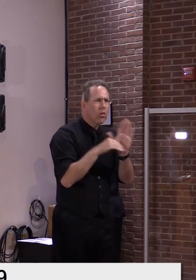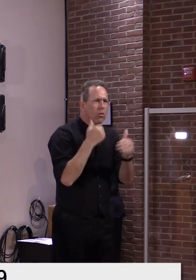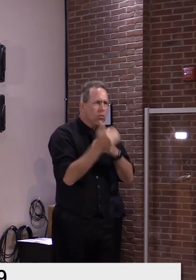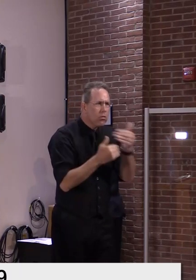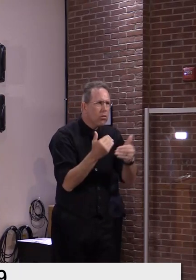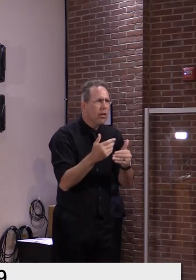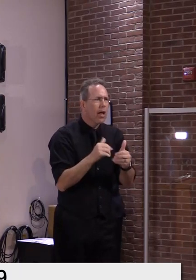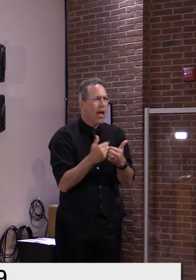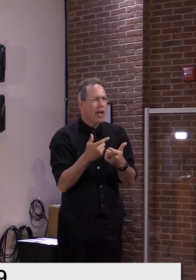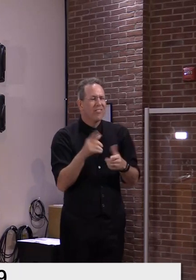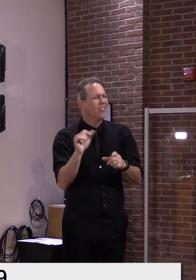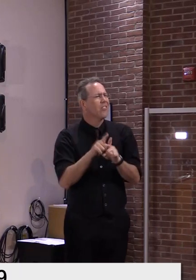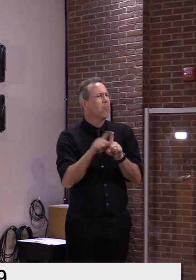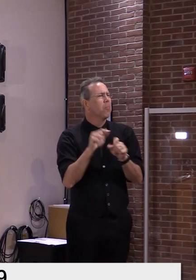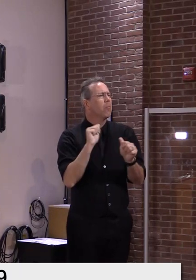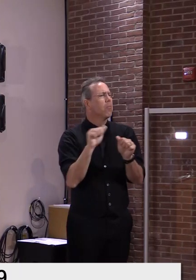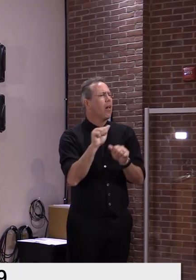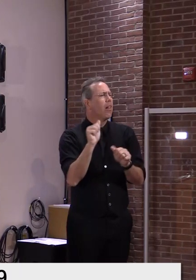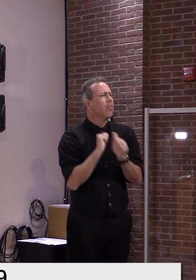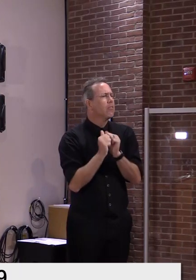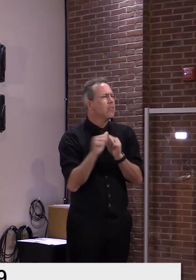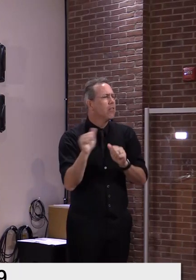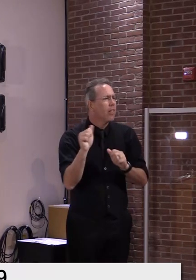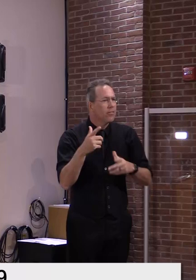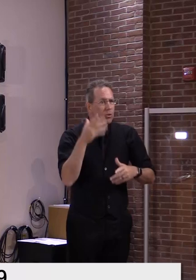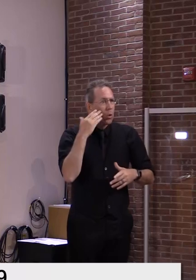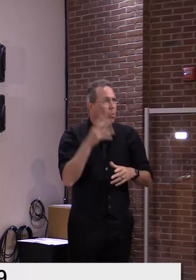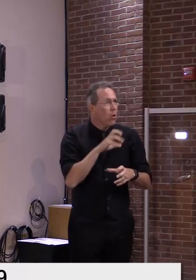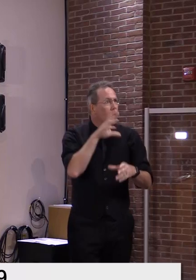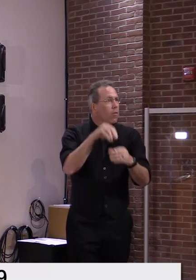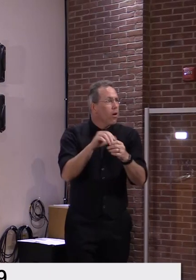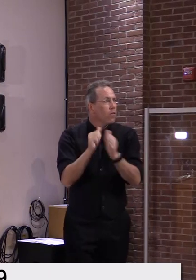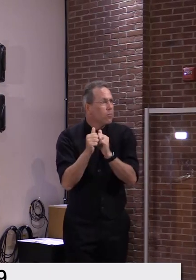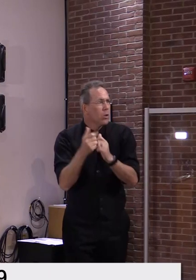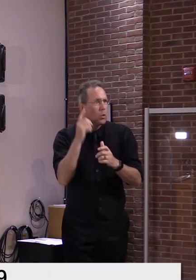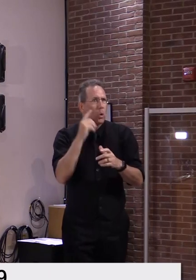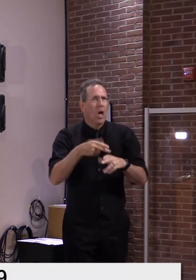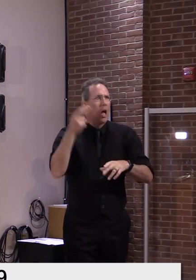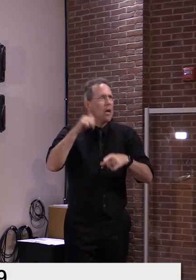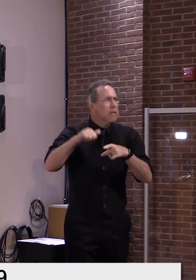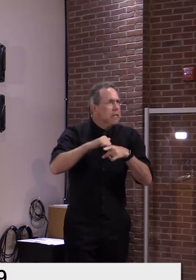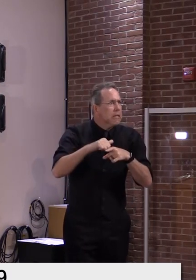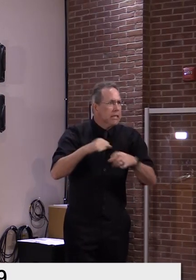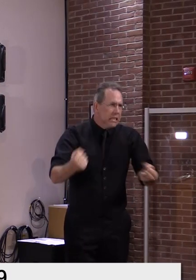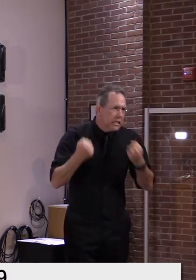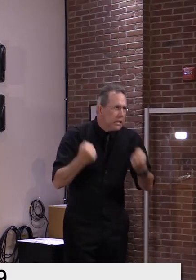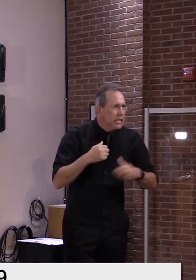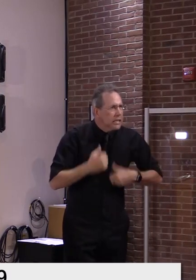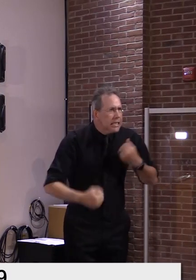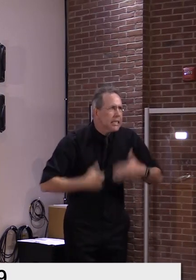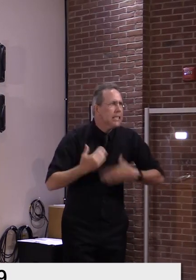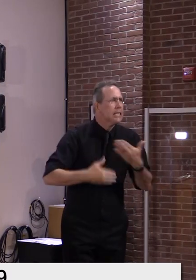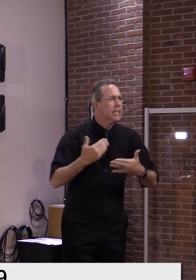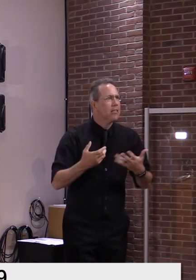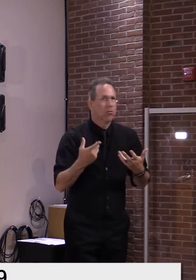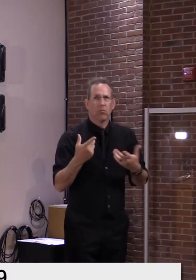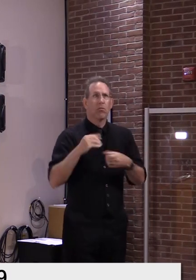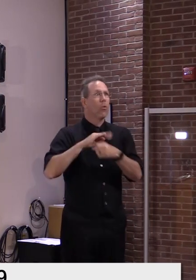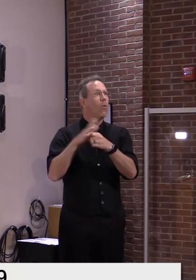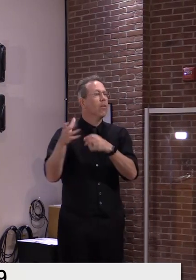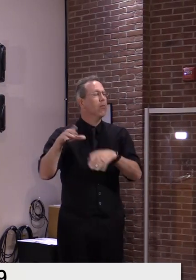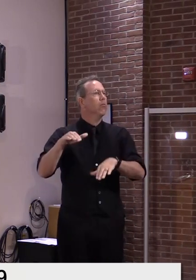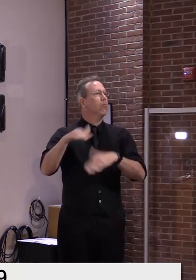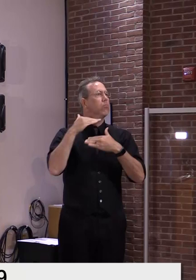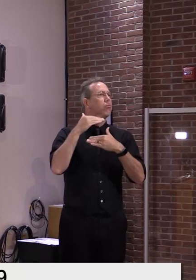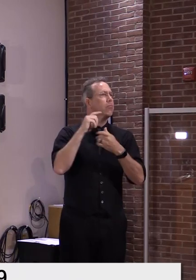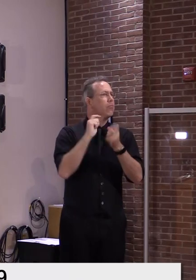level of training or competition after COVID without at least understanding that they need to